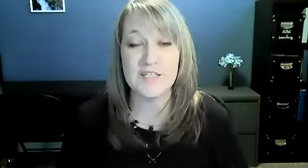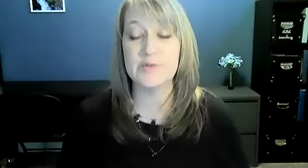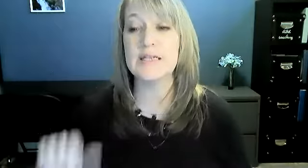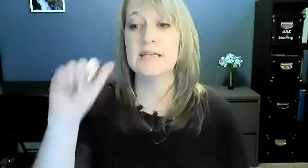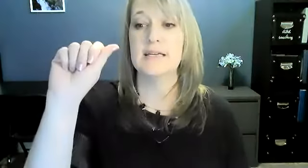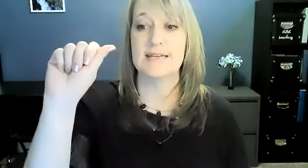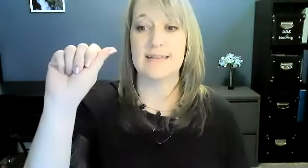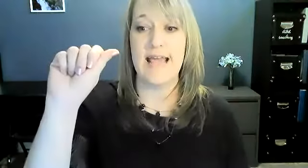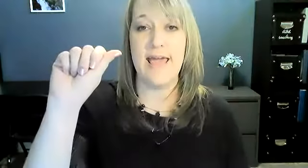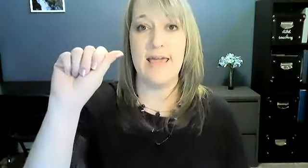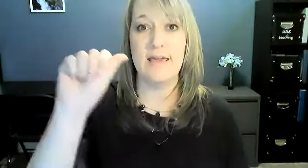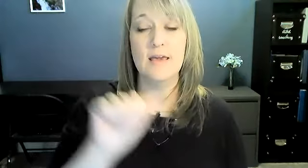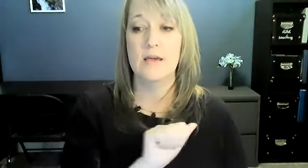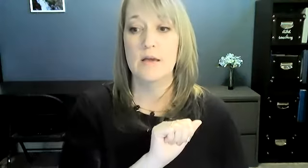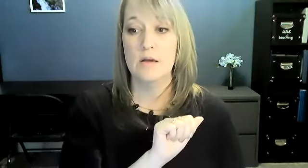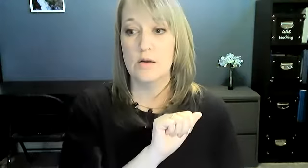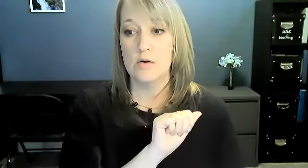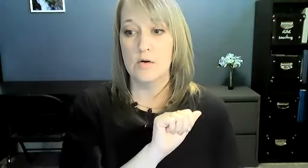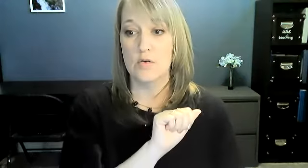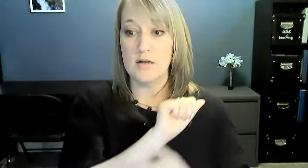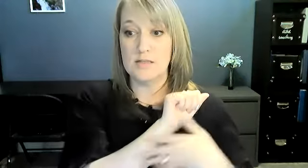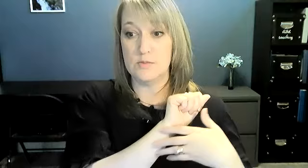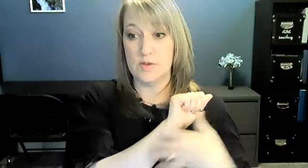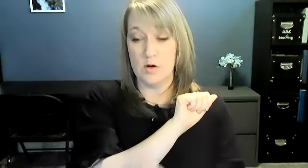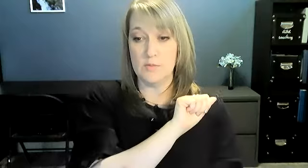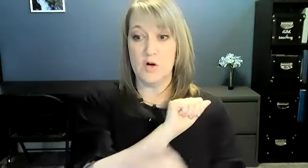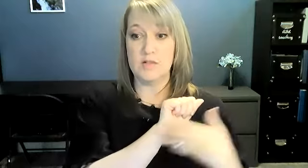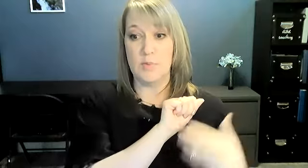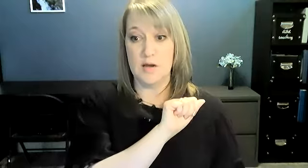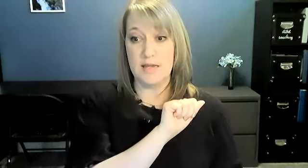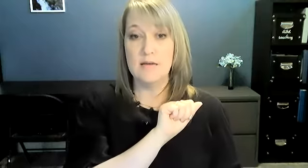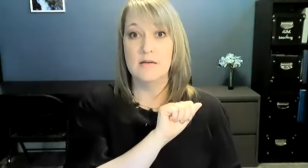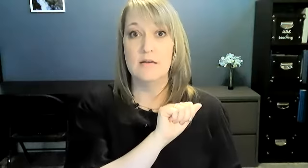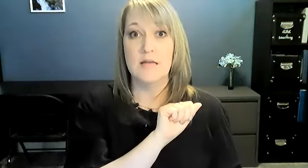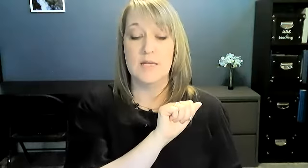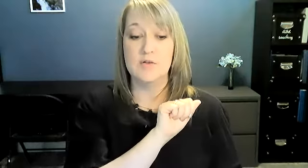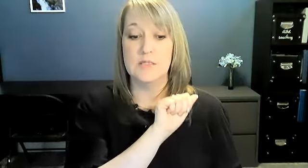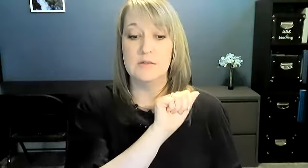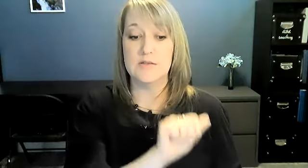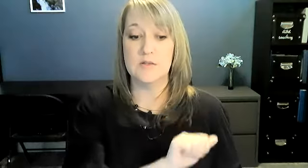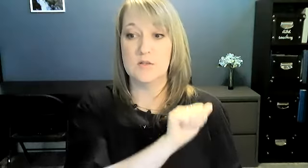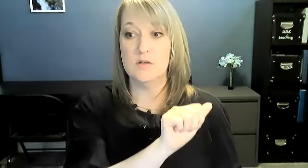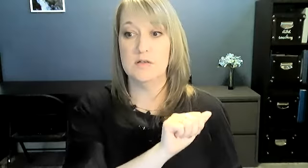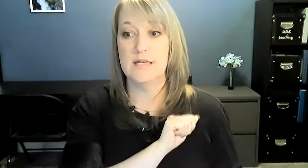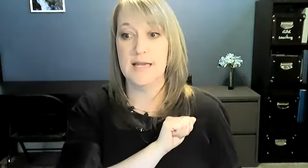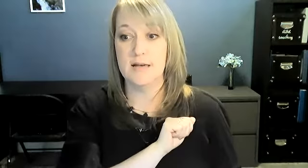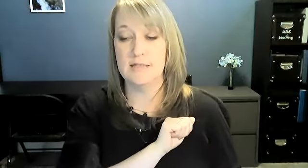Attitude is an A, cross with your arm crossed body, and you do a little circle and